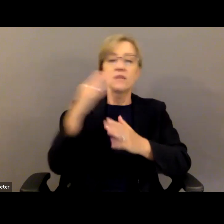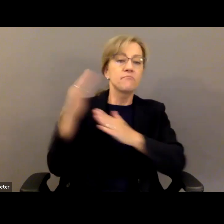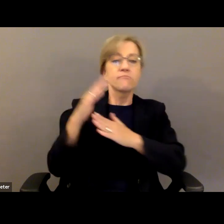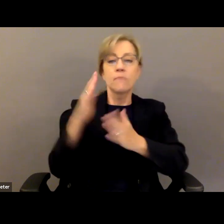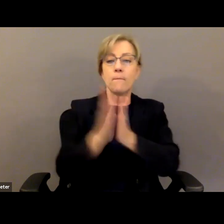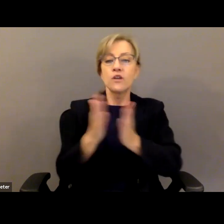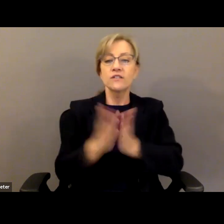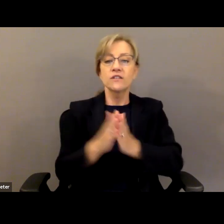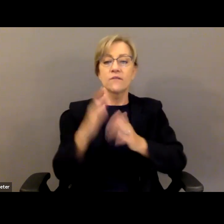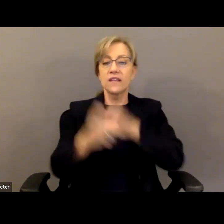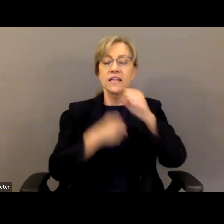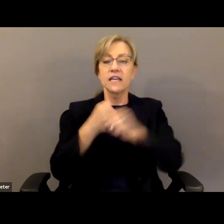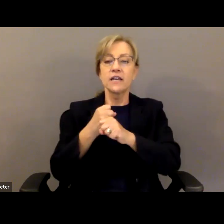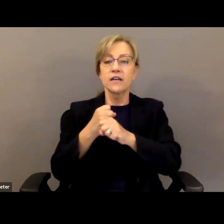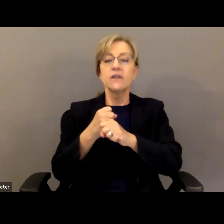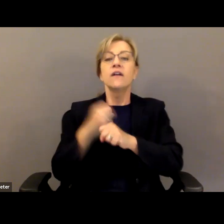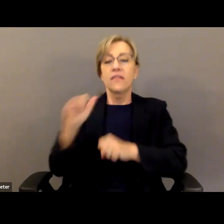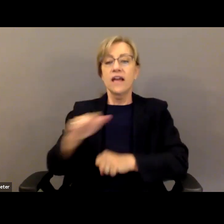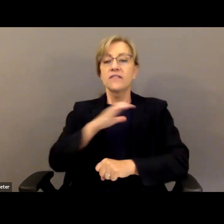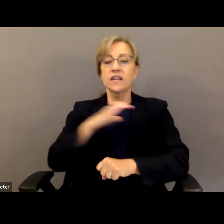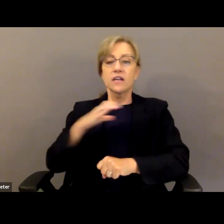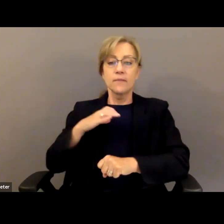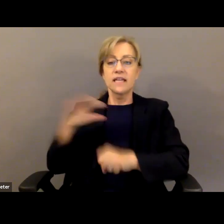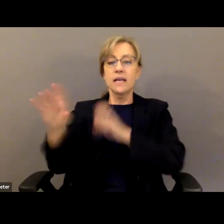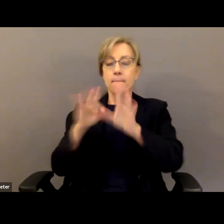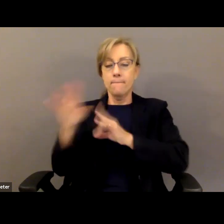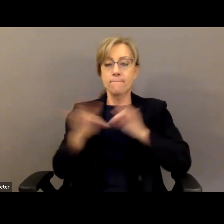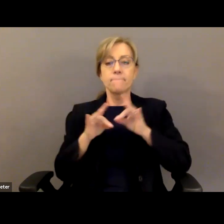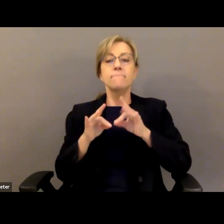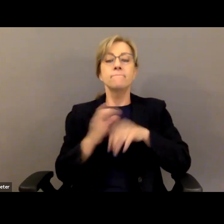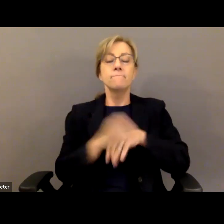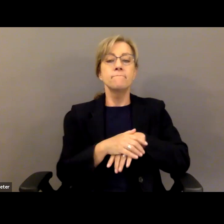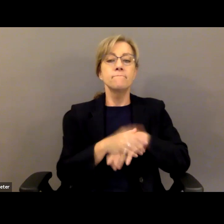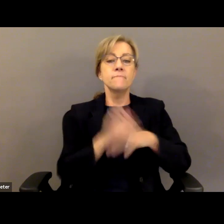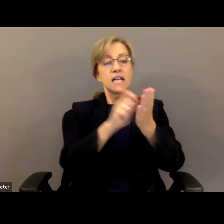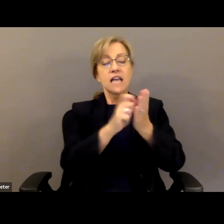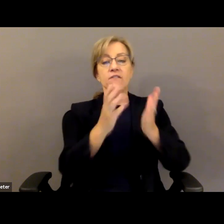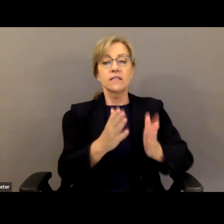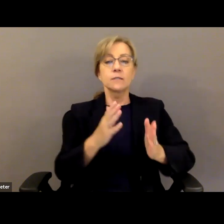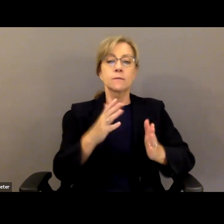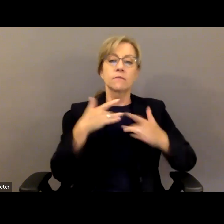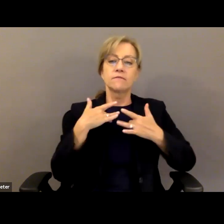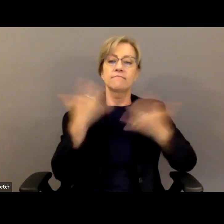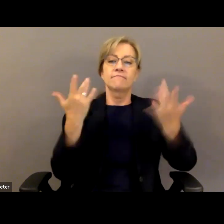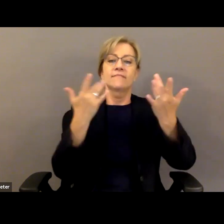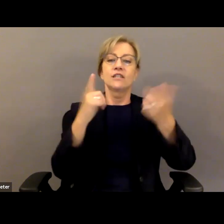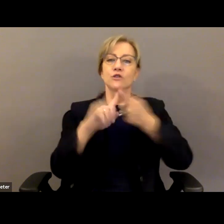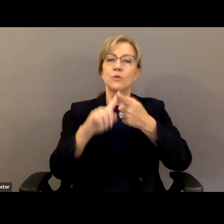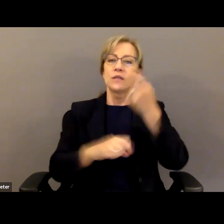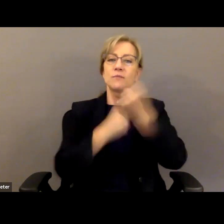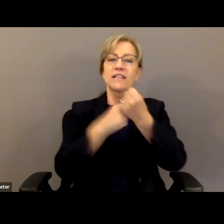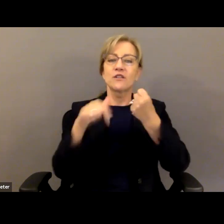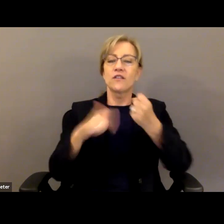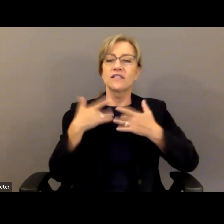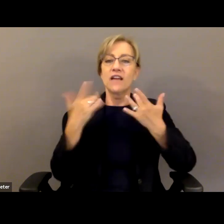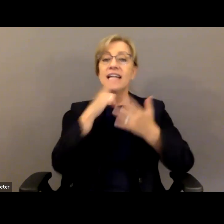the 2021 Carnegie Medals Committee. And Novelist is delighted to sponsor this event once again, because it's an opportunity to highlight